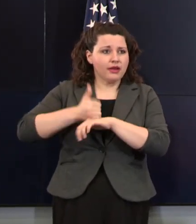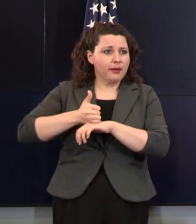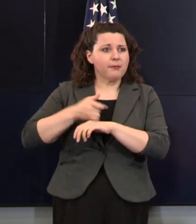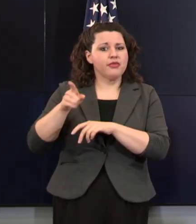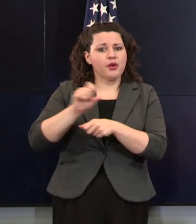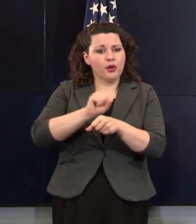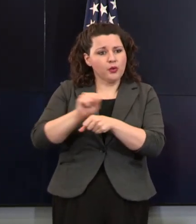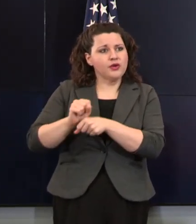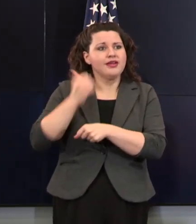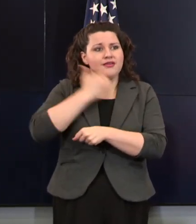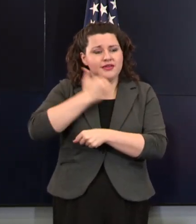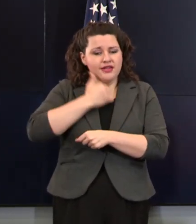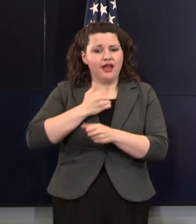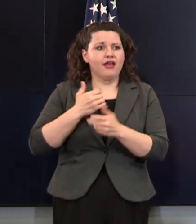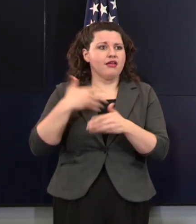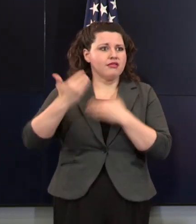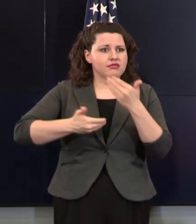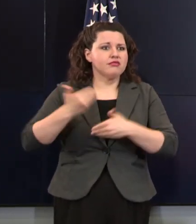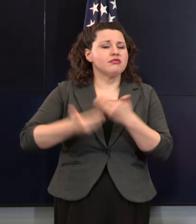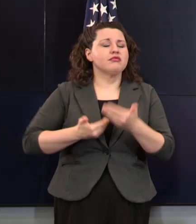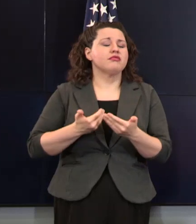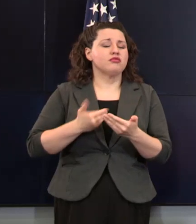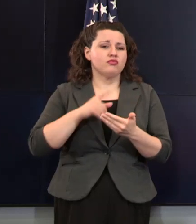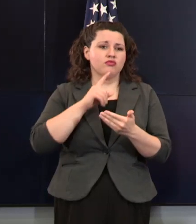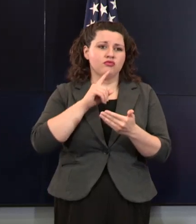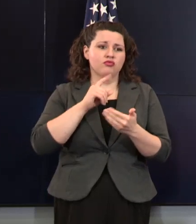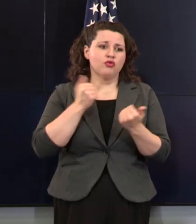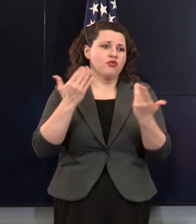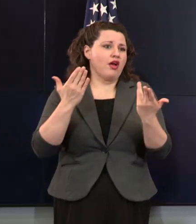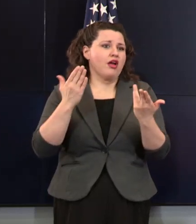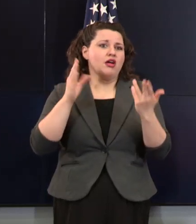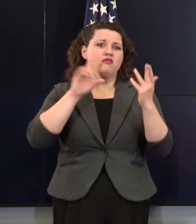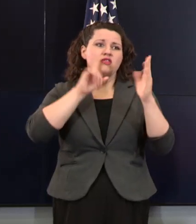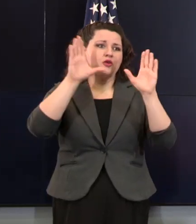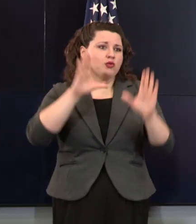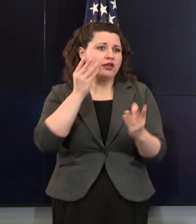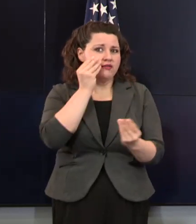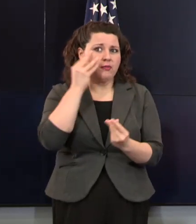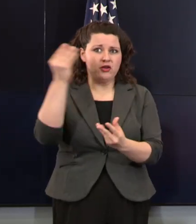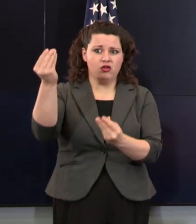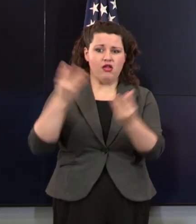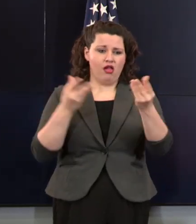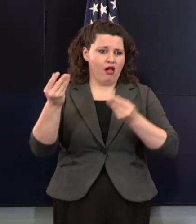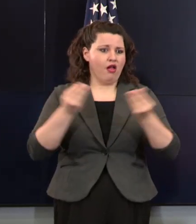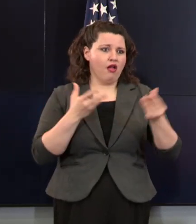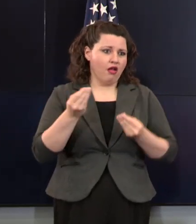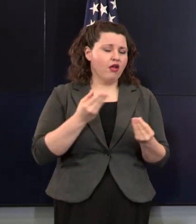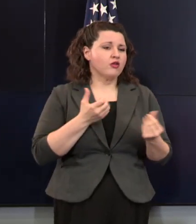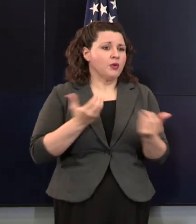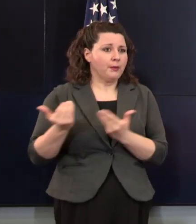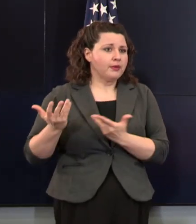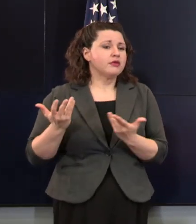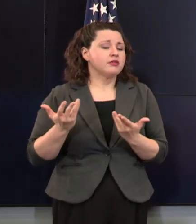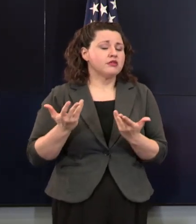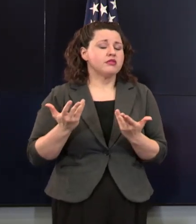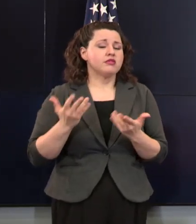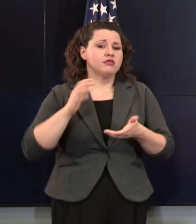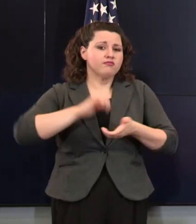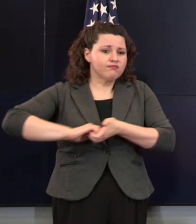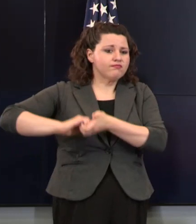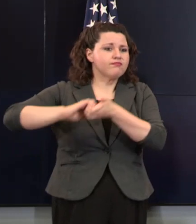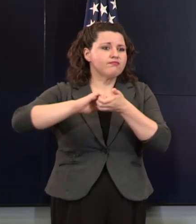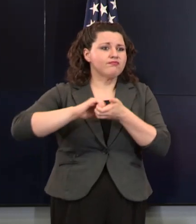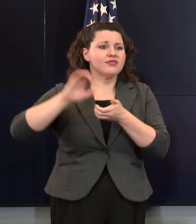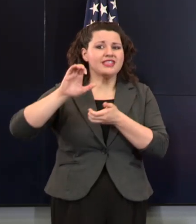day in and day out to really provide great information and recommendations to me in collaboration